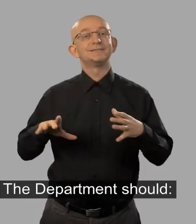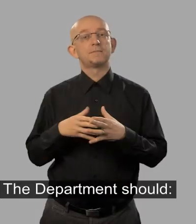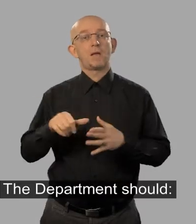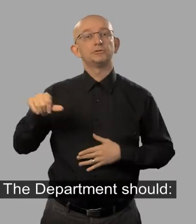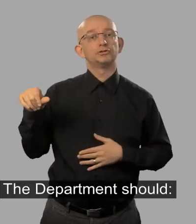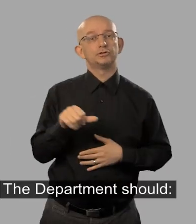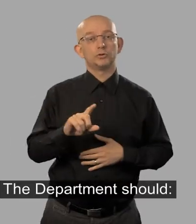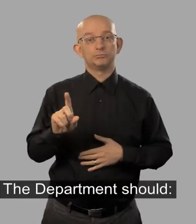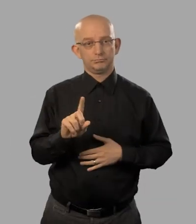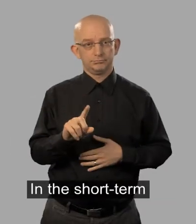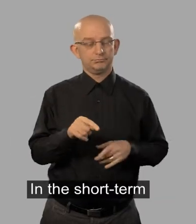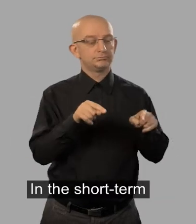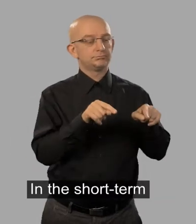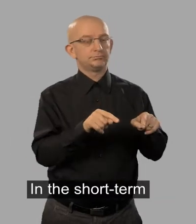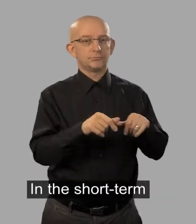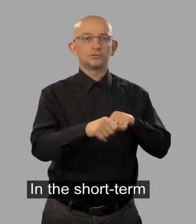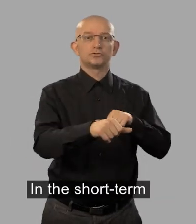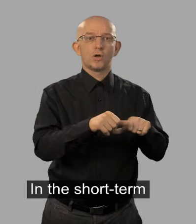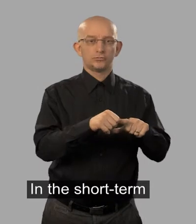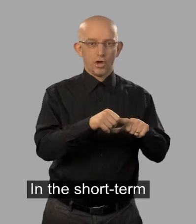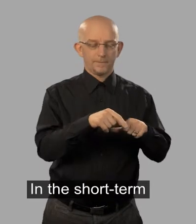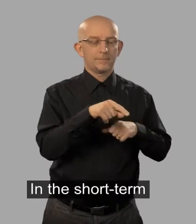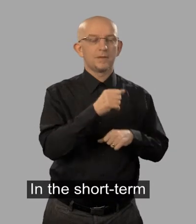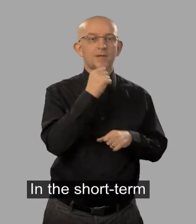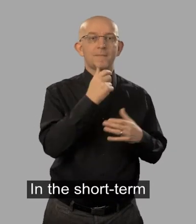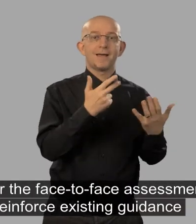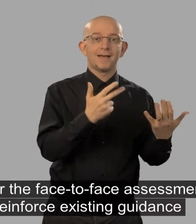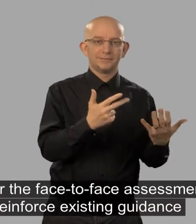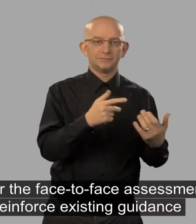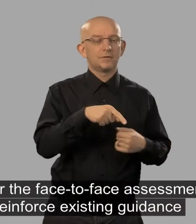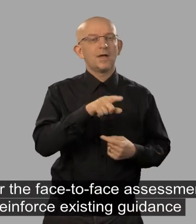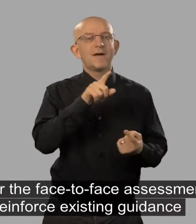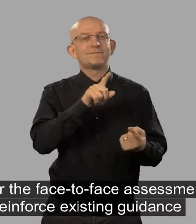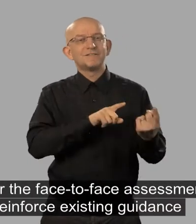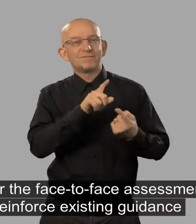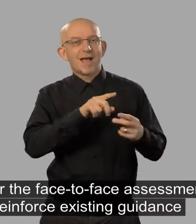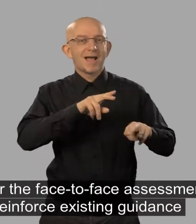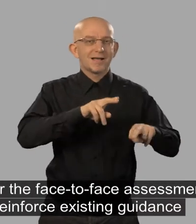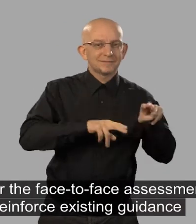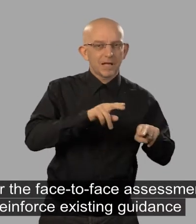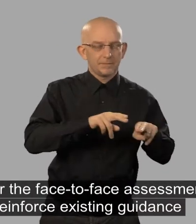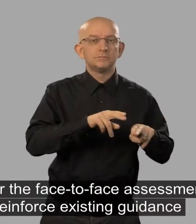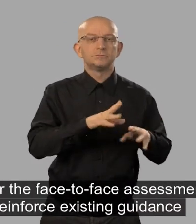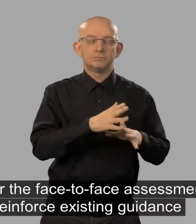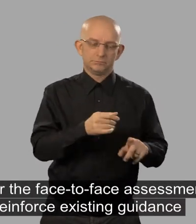The department should, in the short term, 8. For the face-to-face